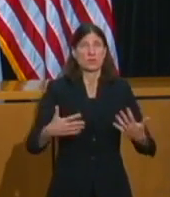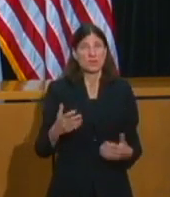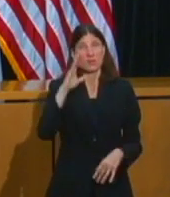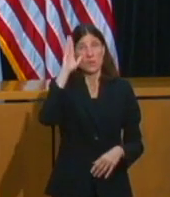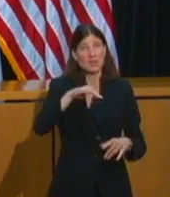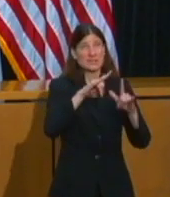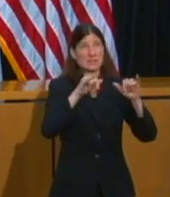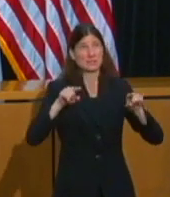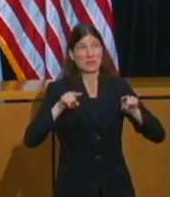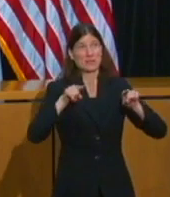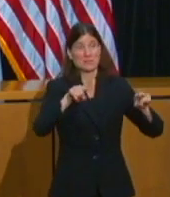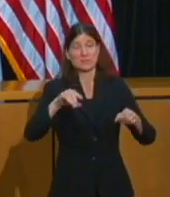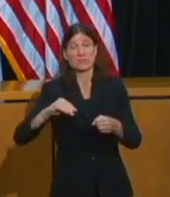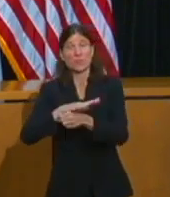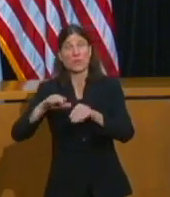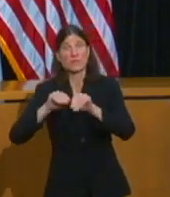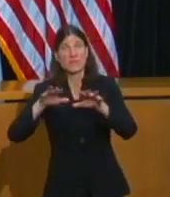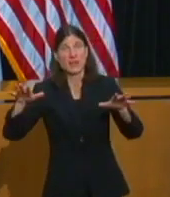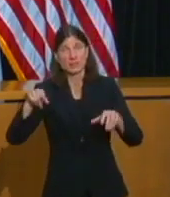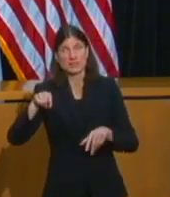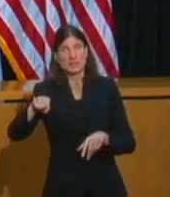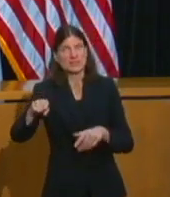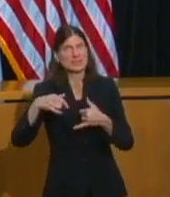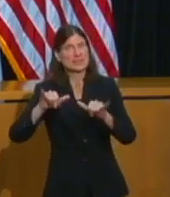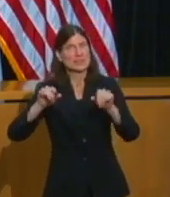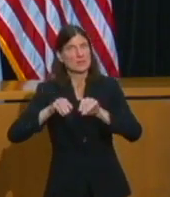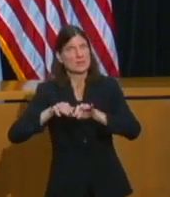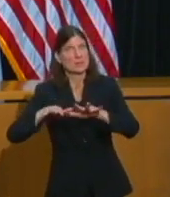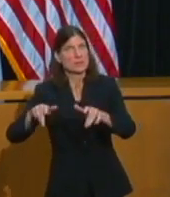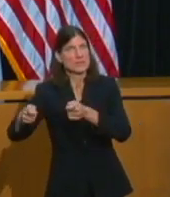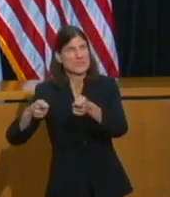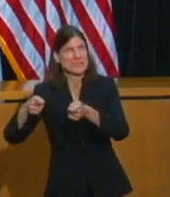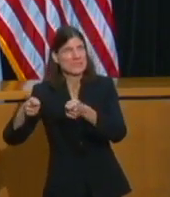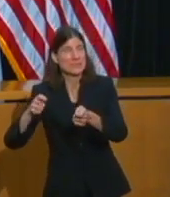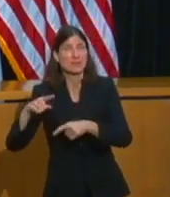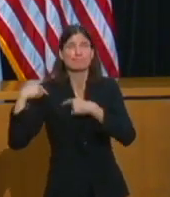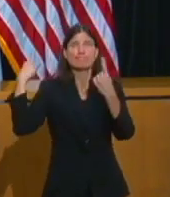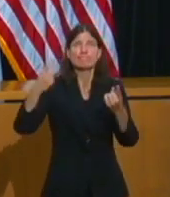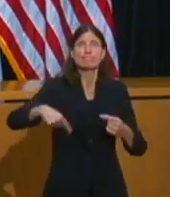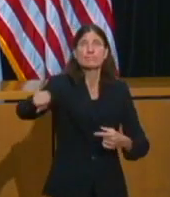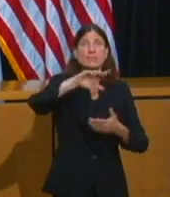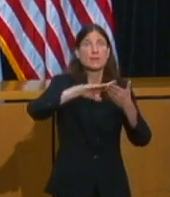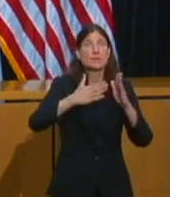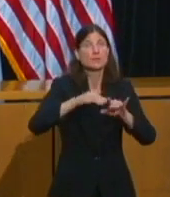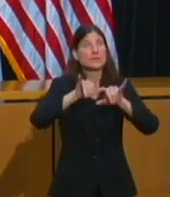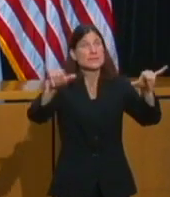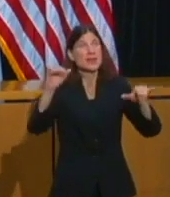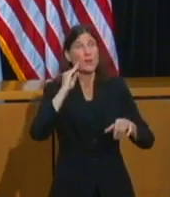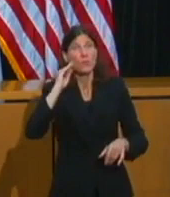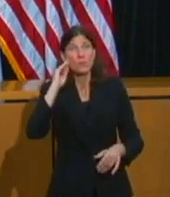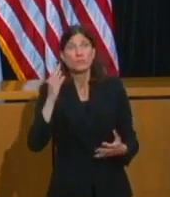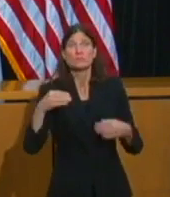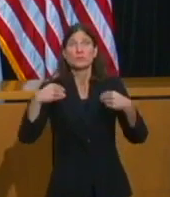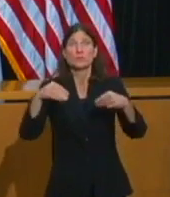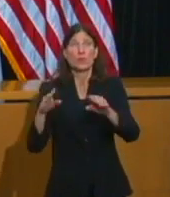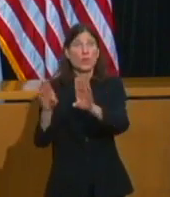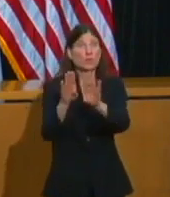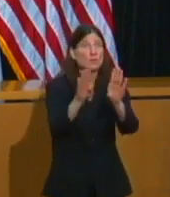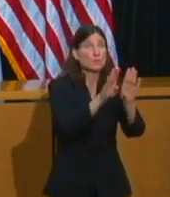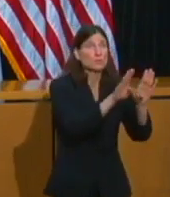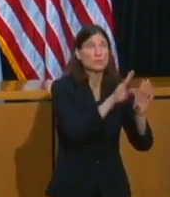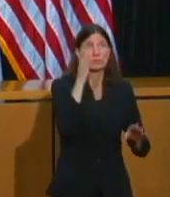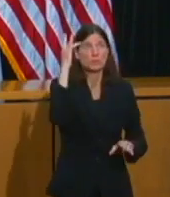close contact. We've asked people to stay home and close their businesses to isolate and protect their